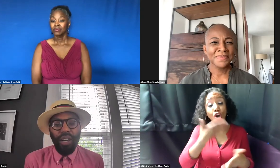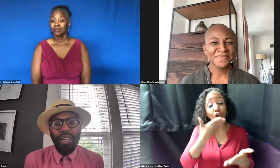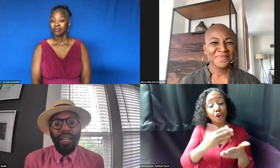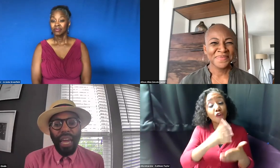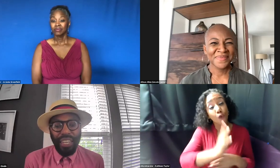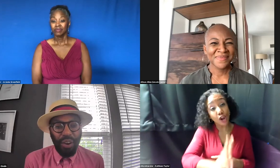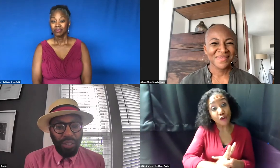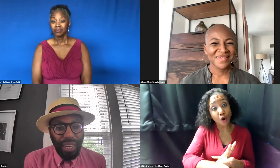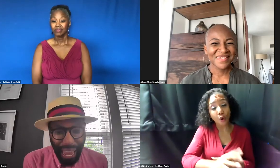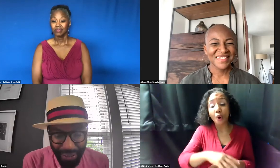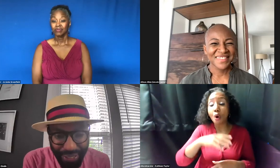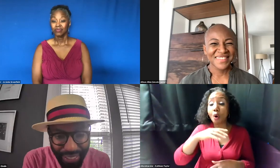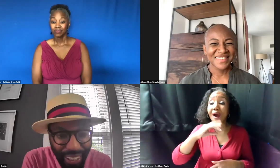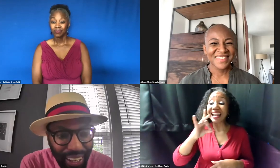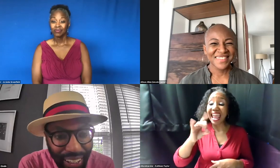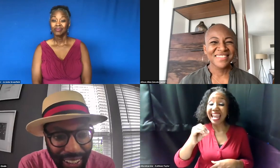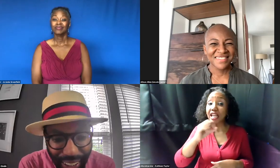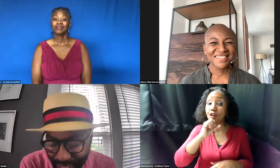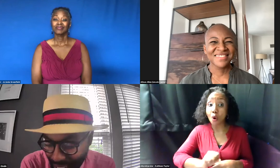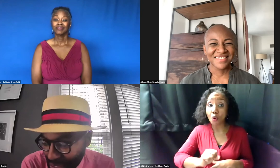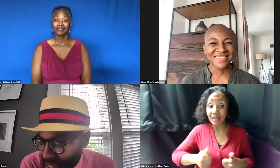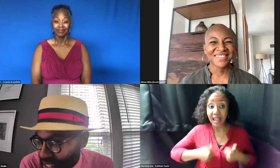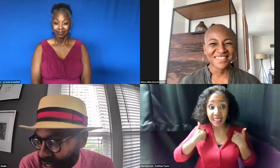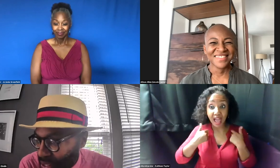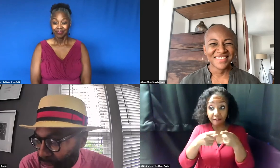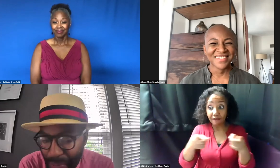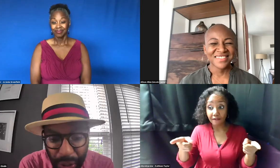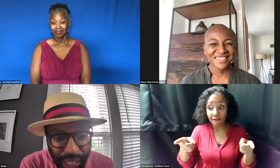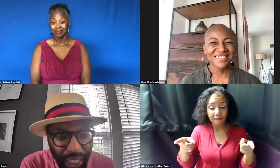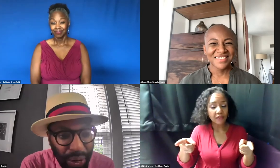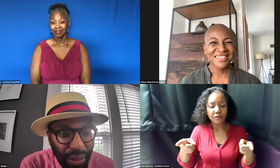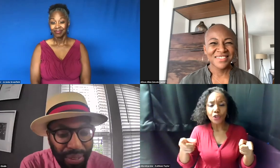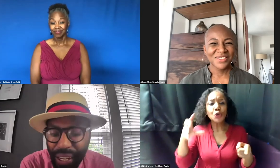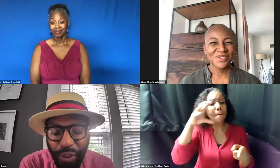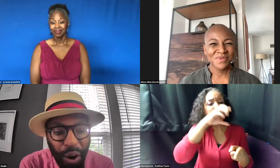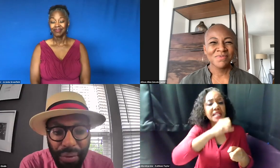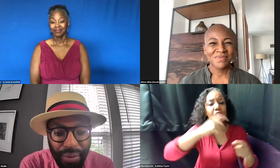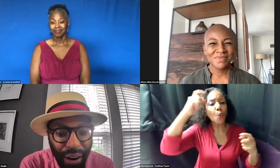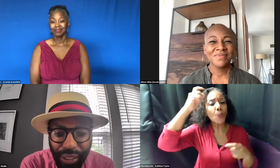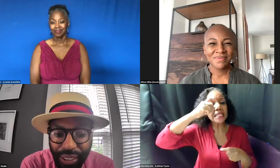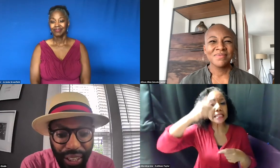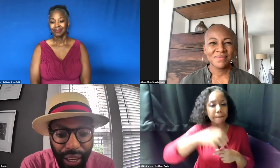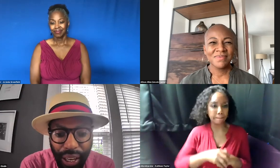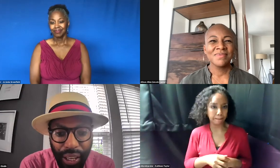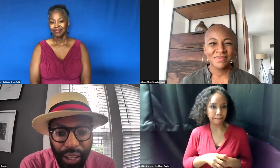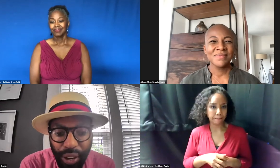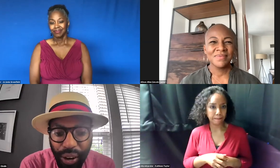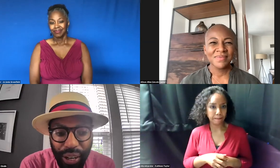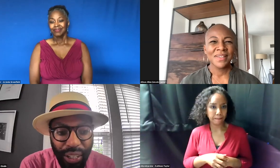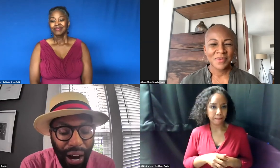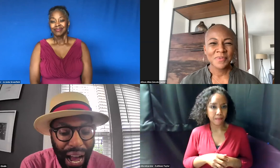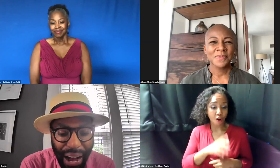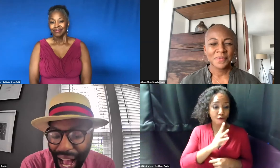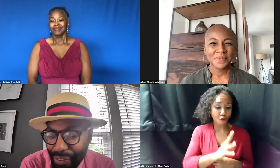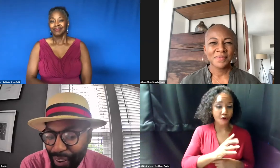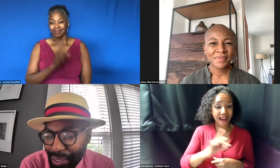or good 80-year-old in their life is missing the most sage wisdom that can inform them ever. Mm-hmm. So,